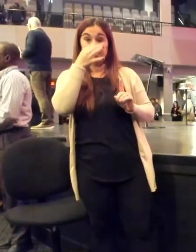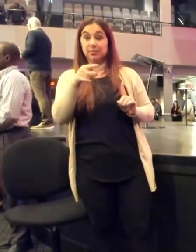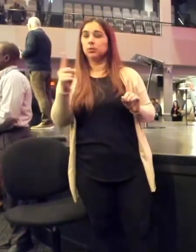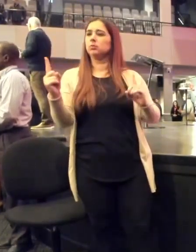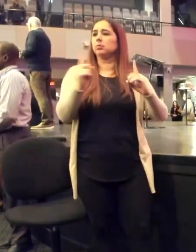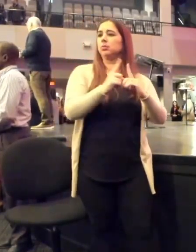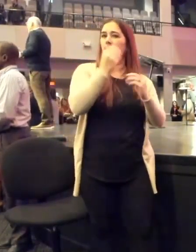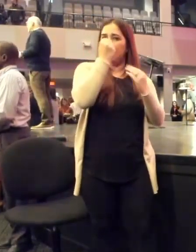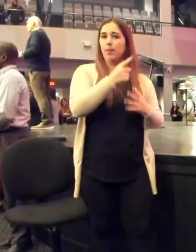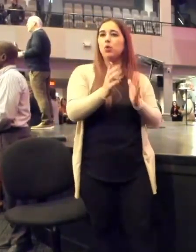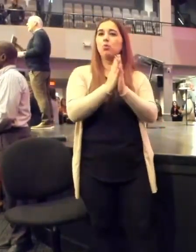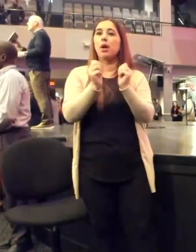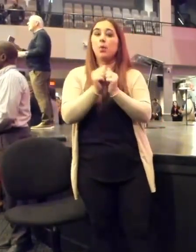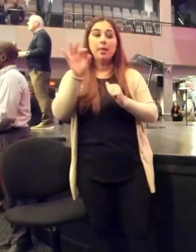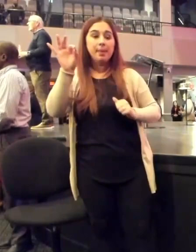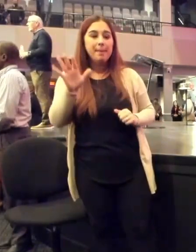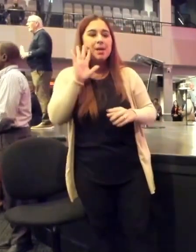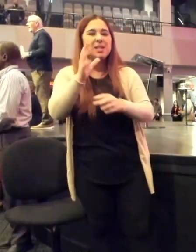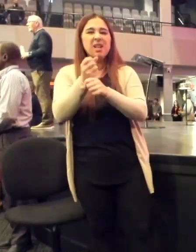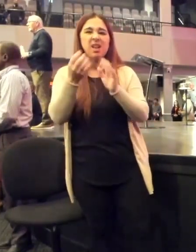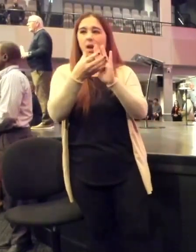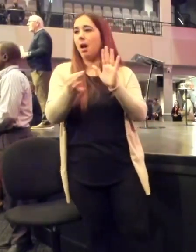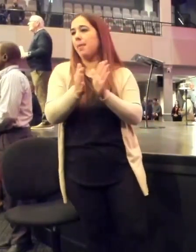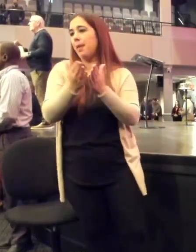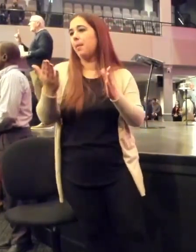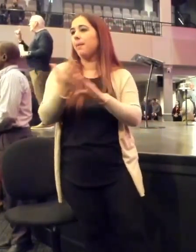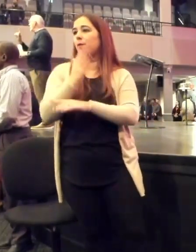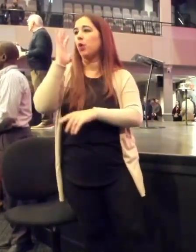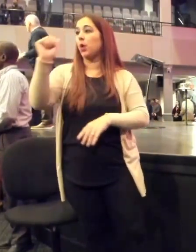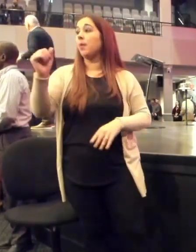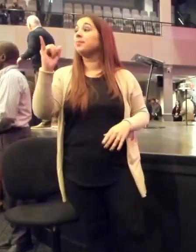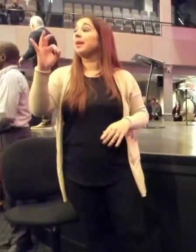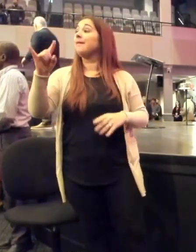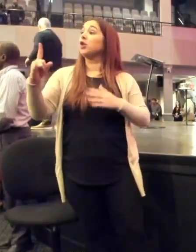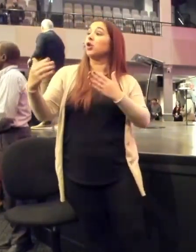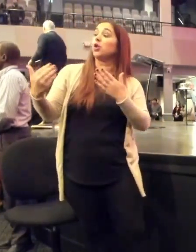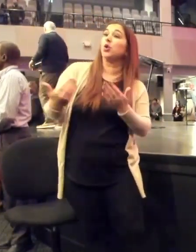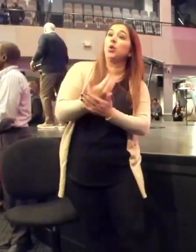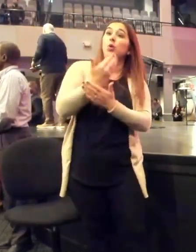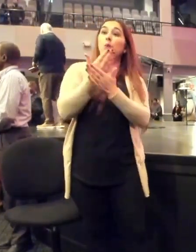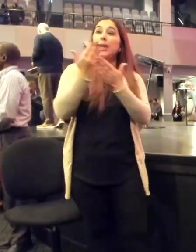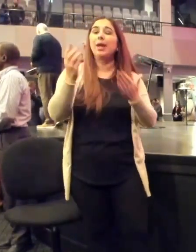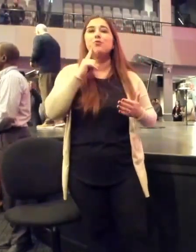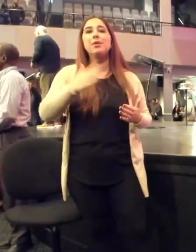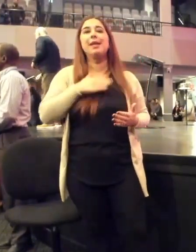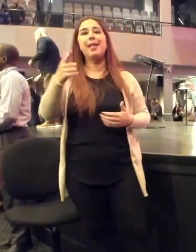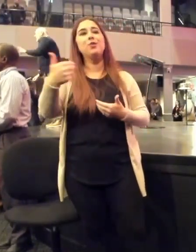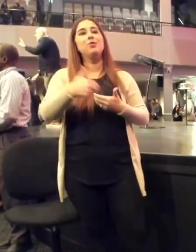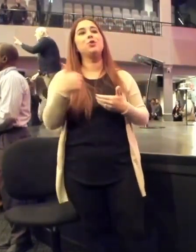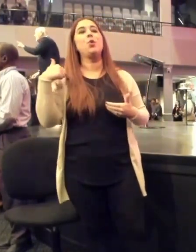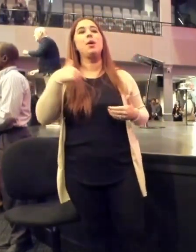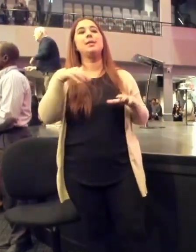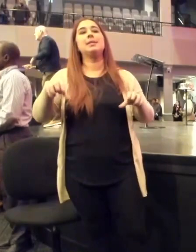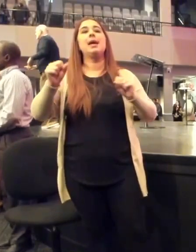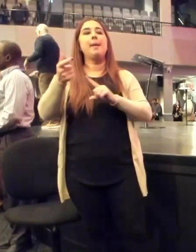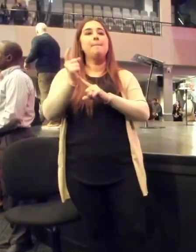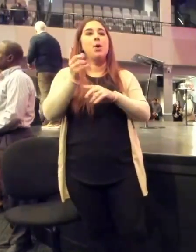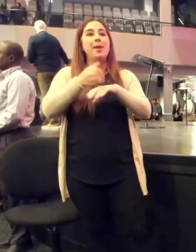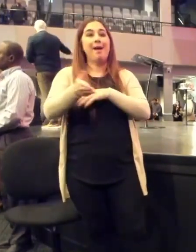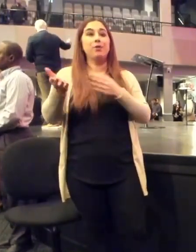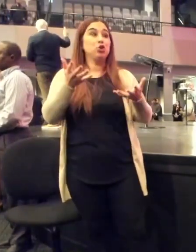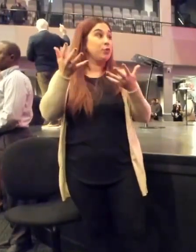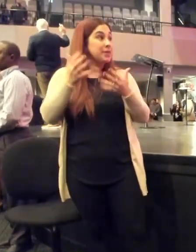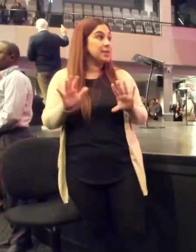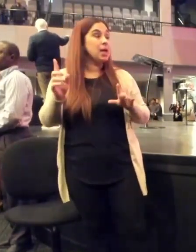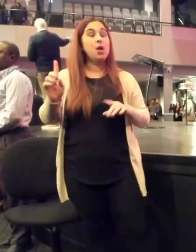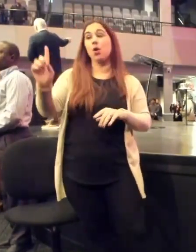with the pastor, and get a copy of it on the way out before you go. If you're new here this weekend, again, very glad to have you. Take a moment at the end of the service.